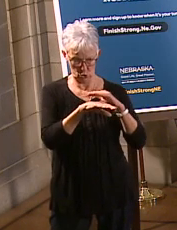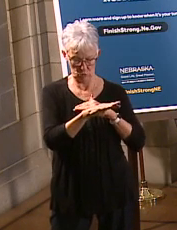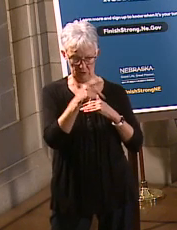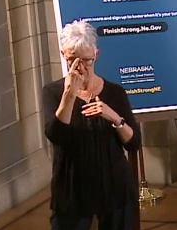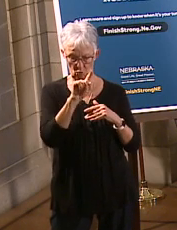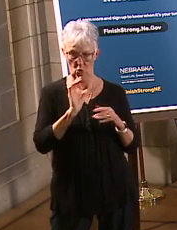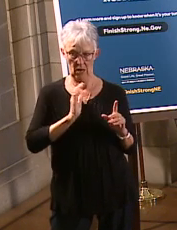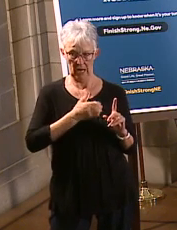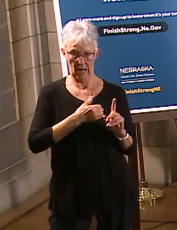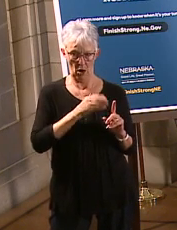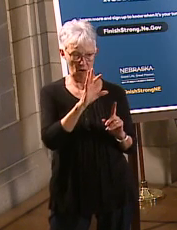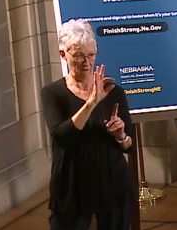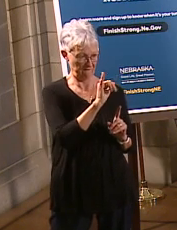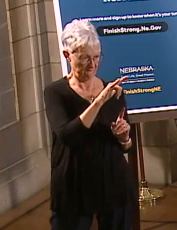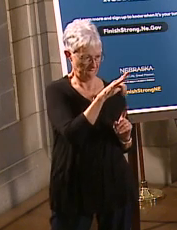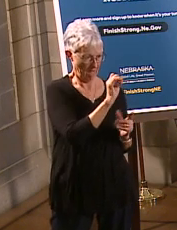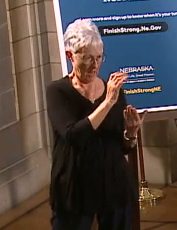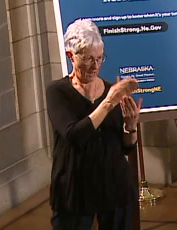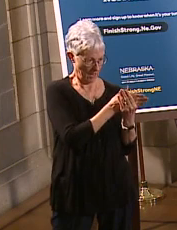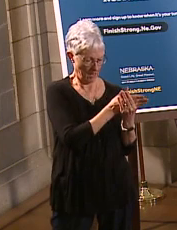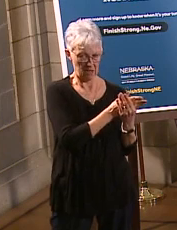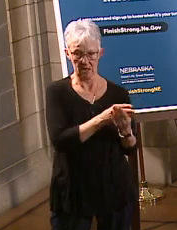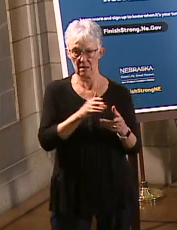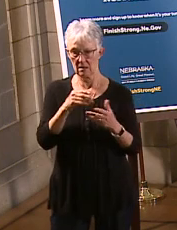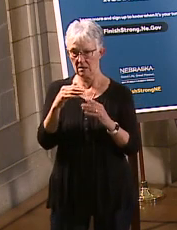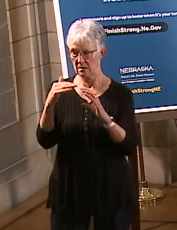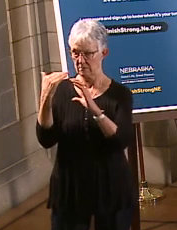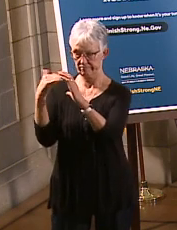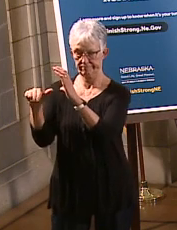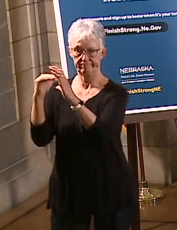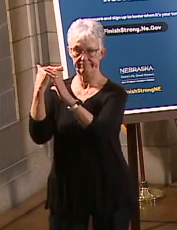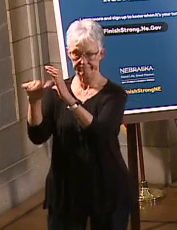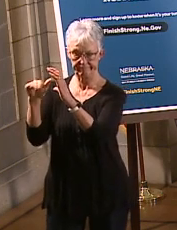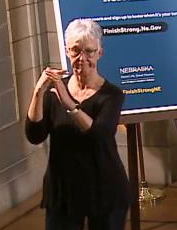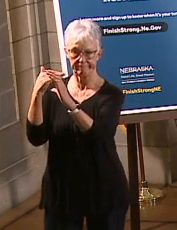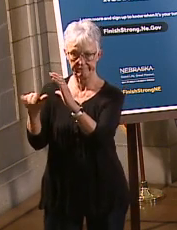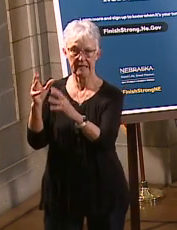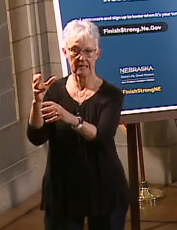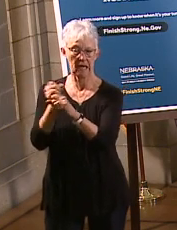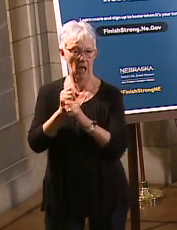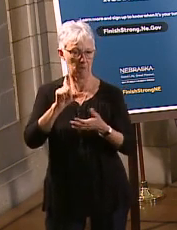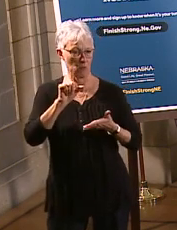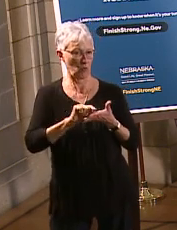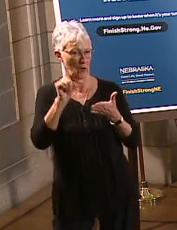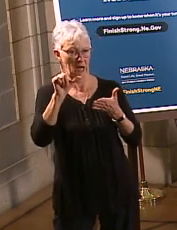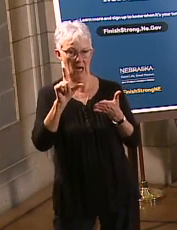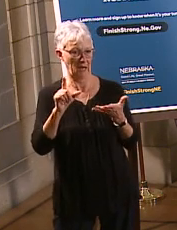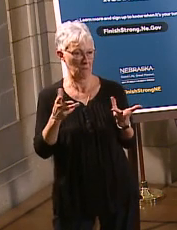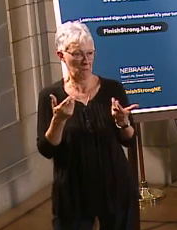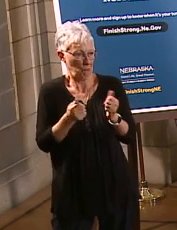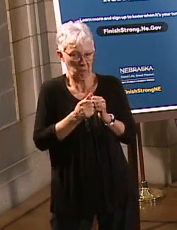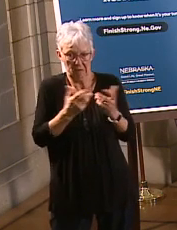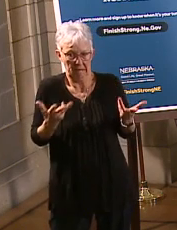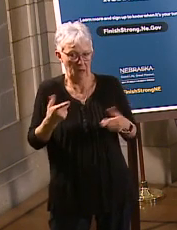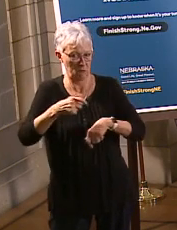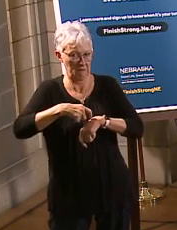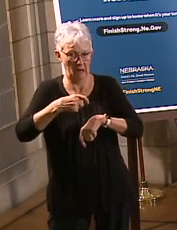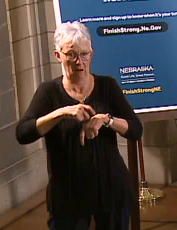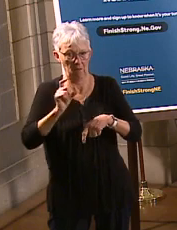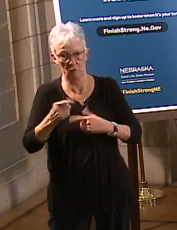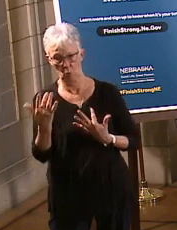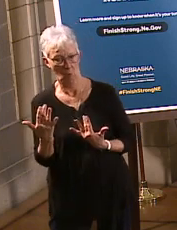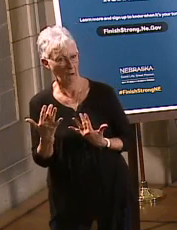in, and to have the titles printed without really much in the way of any delays.